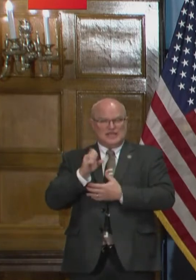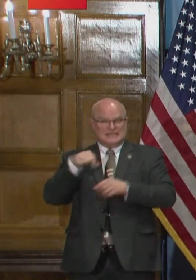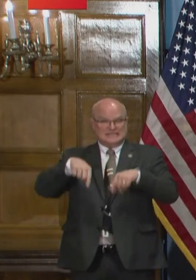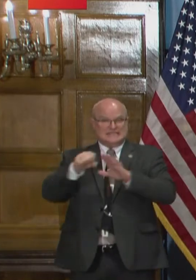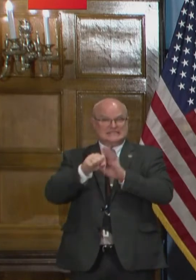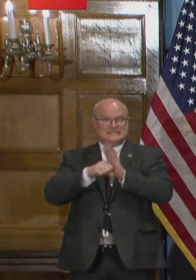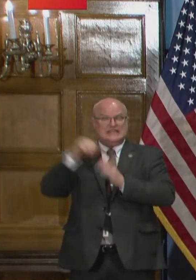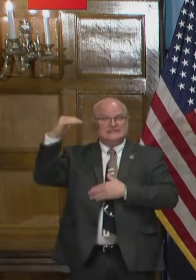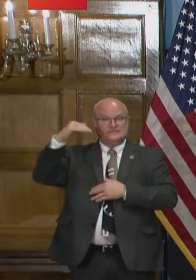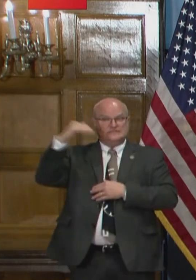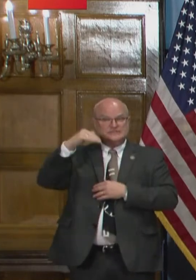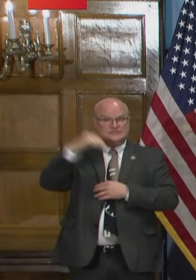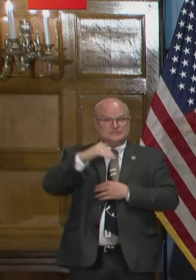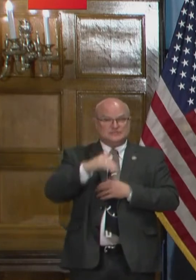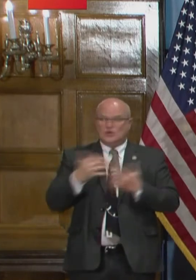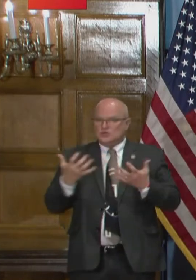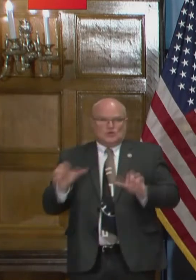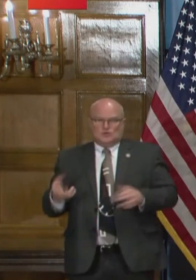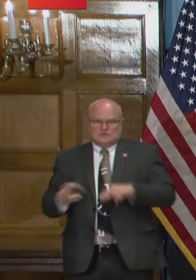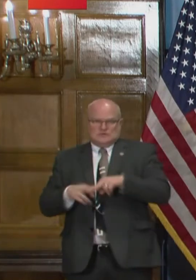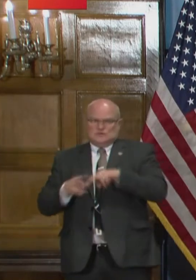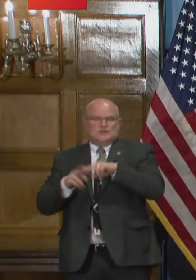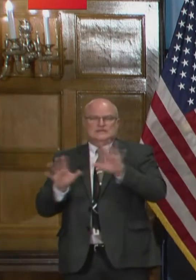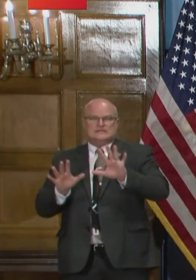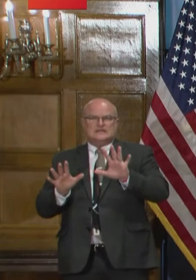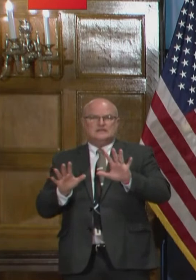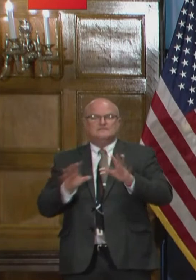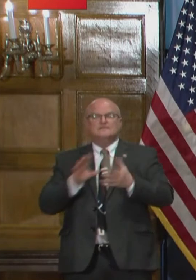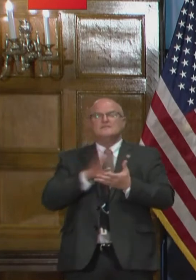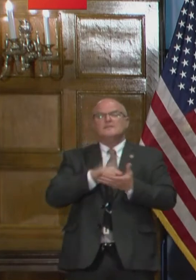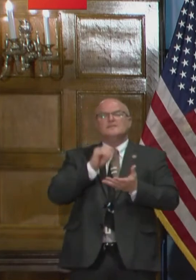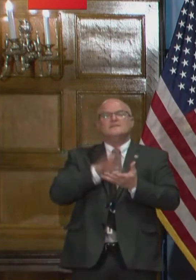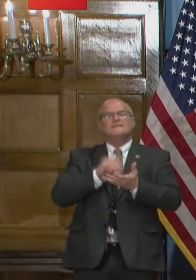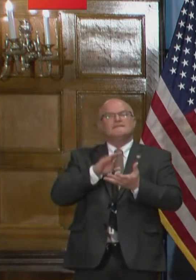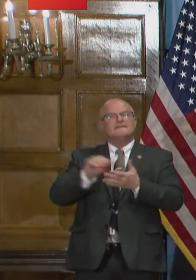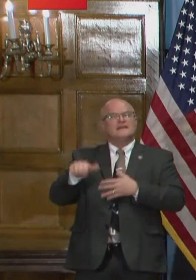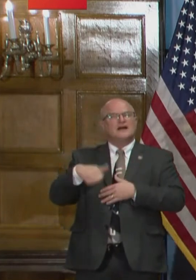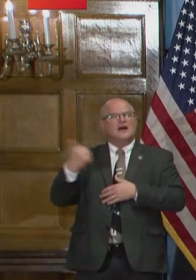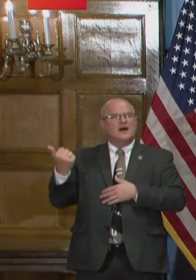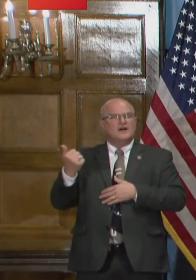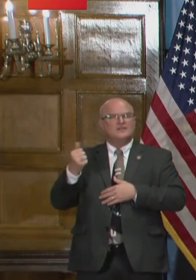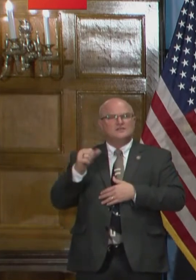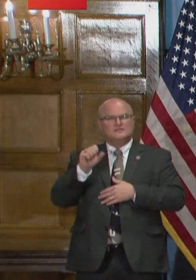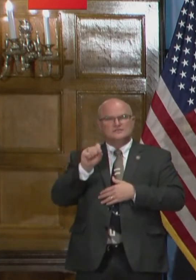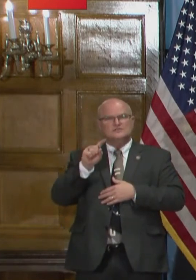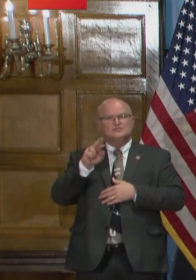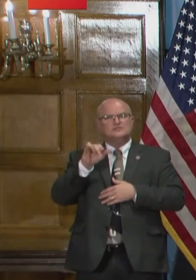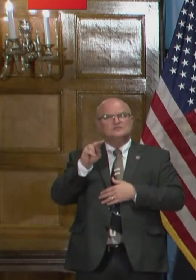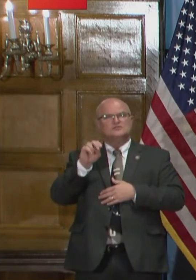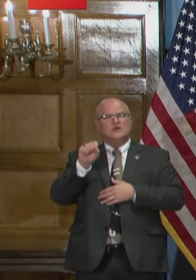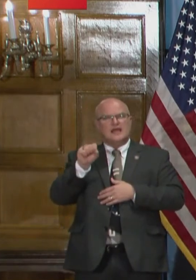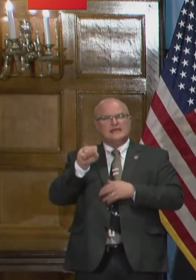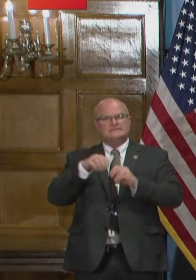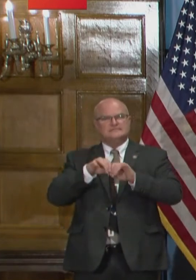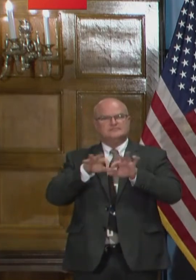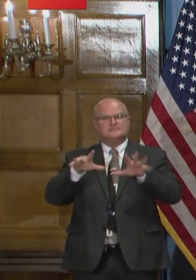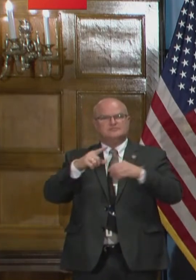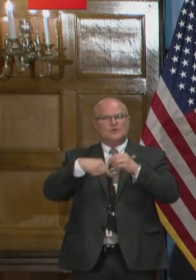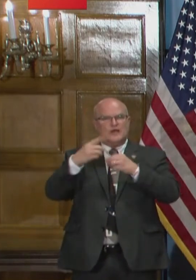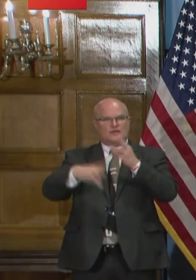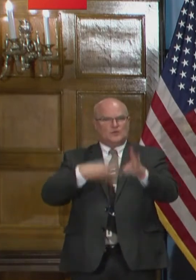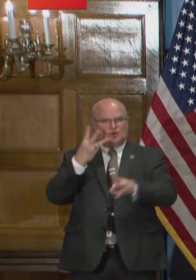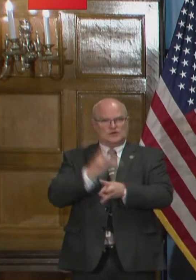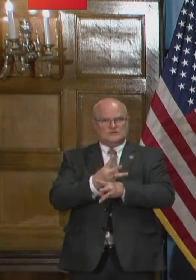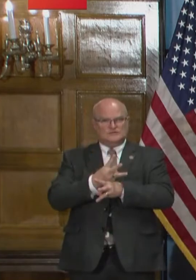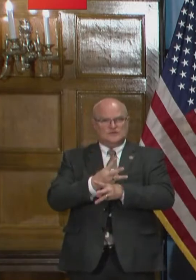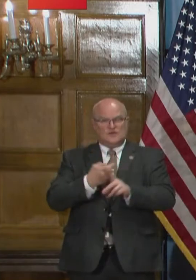want that to go up, but we're also learning about other variant strains that are circulating around the world,